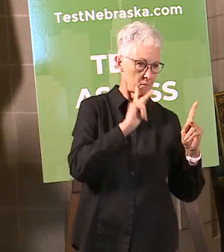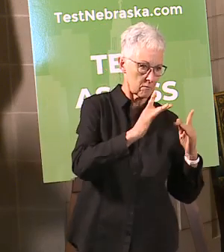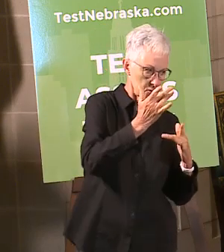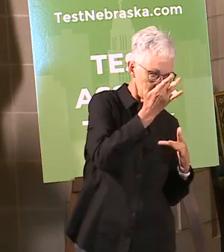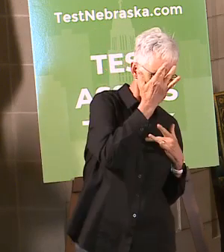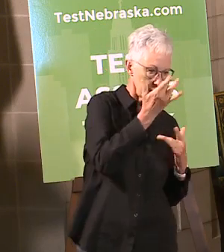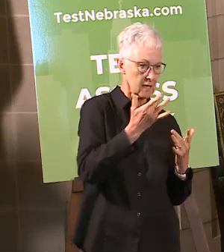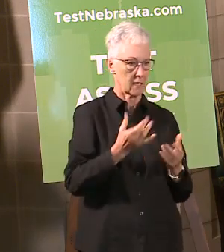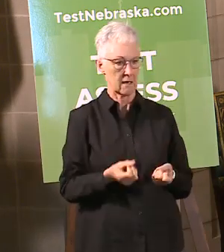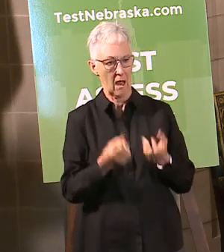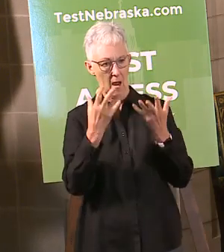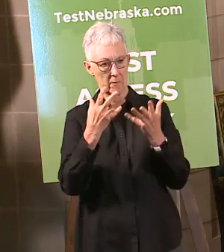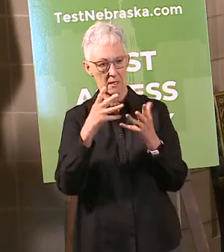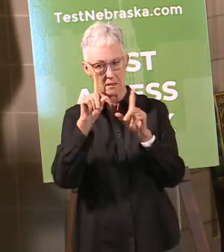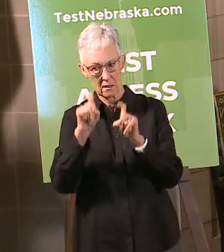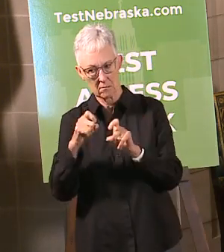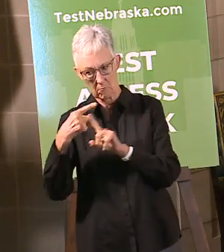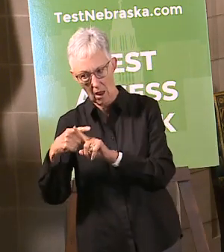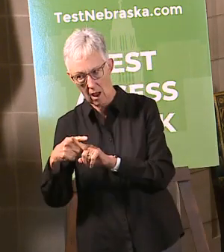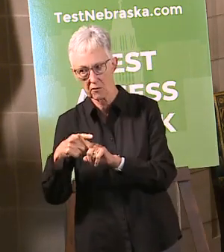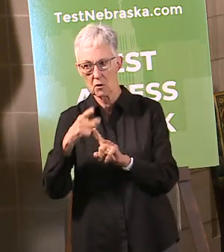progress and get up to that 3,000 tests a day.